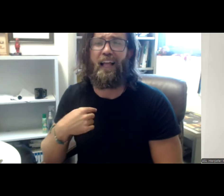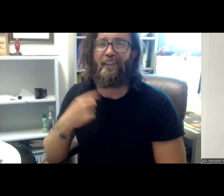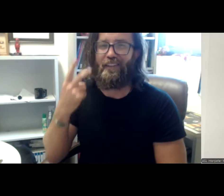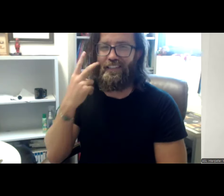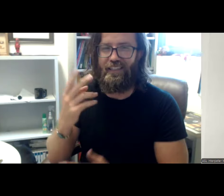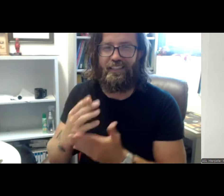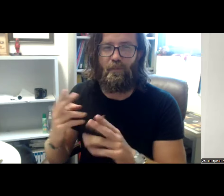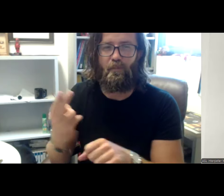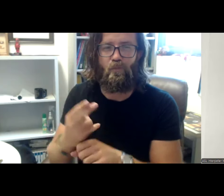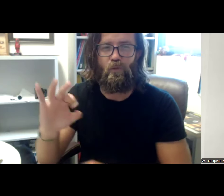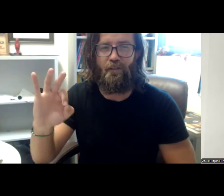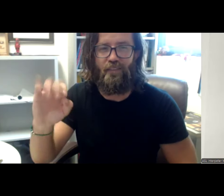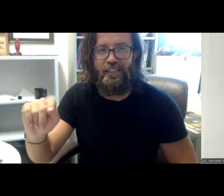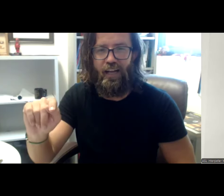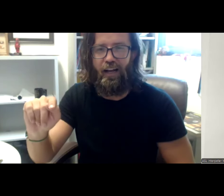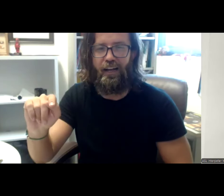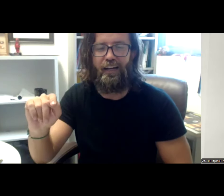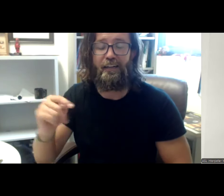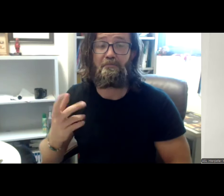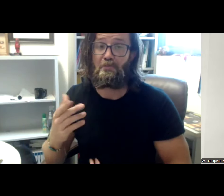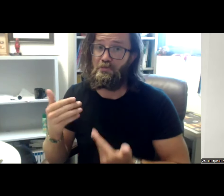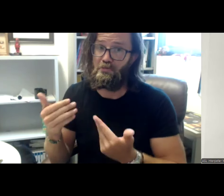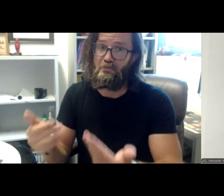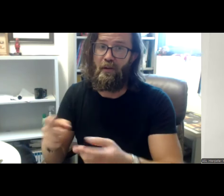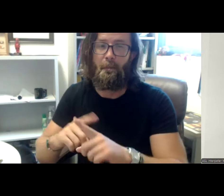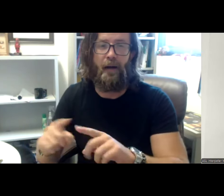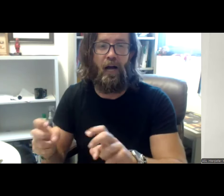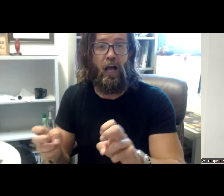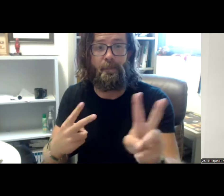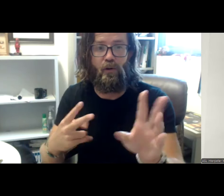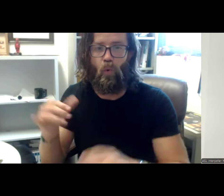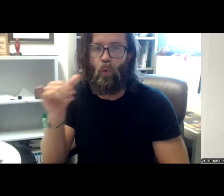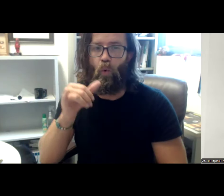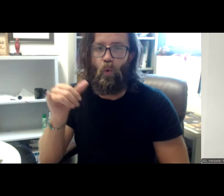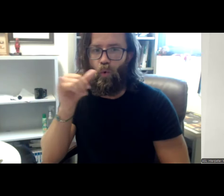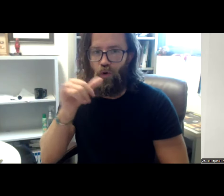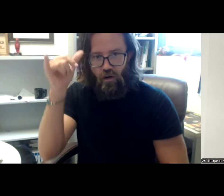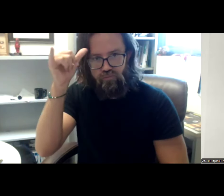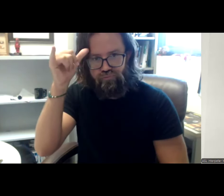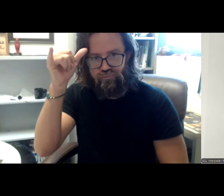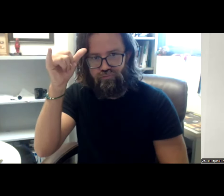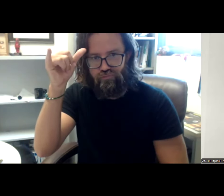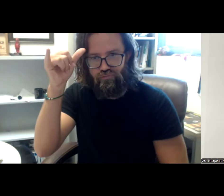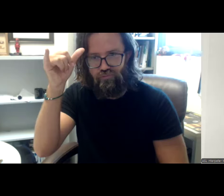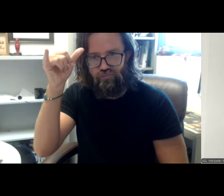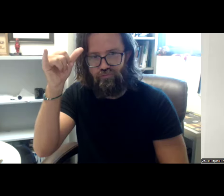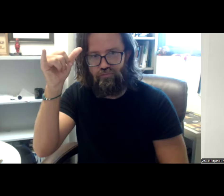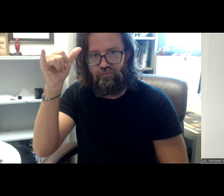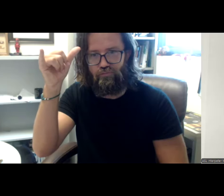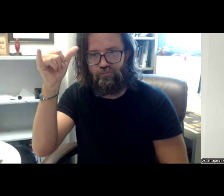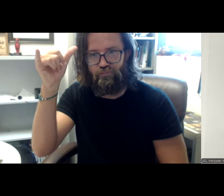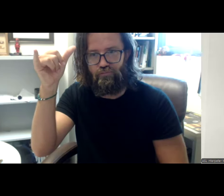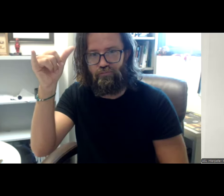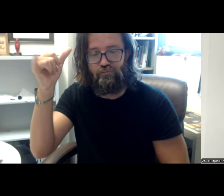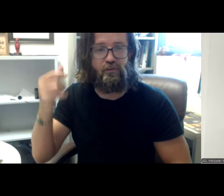upload your work. I've seen some people use FaceTime. You can do that, but if you